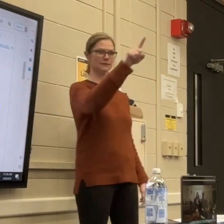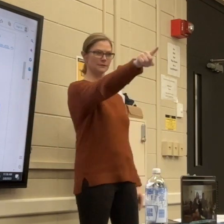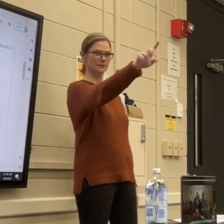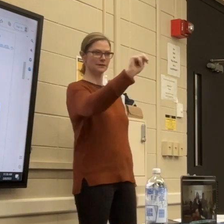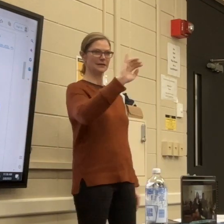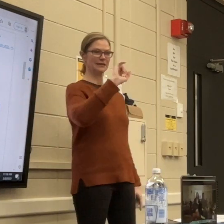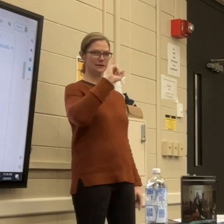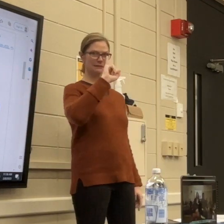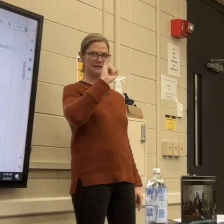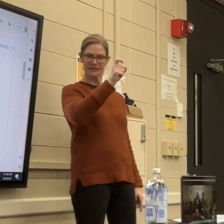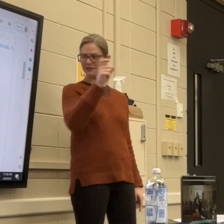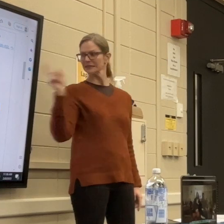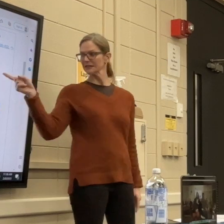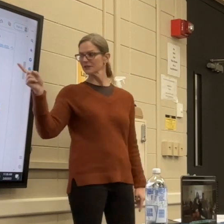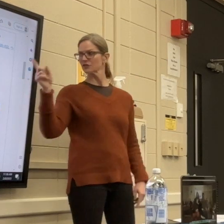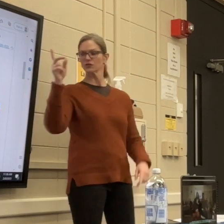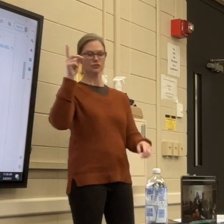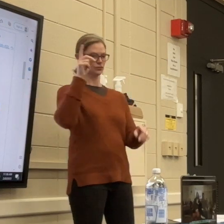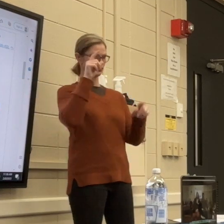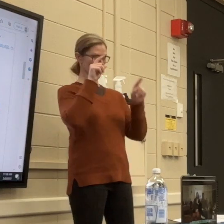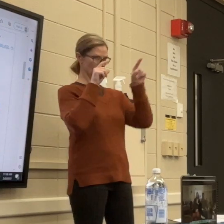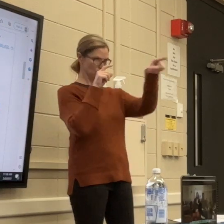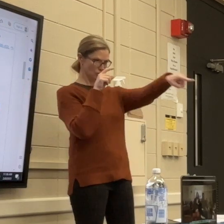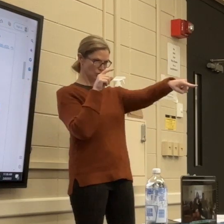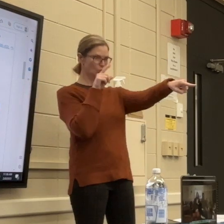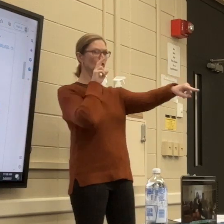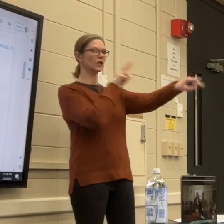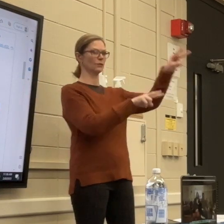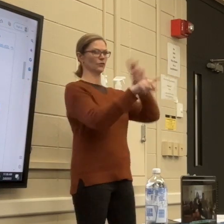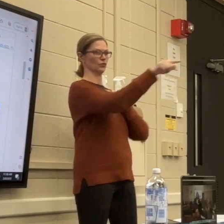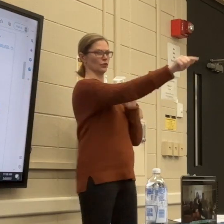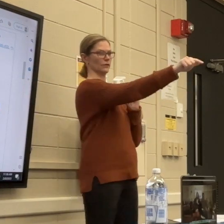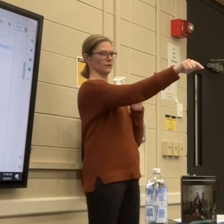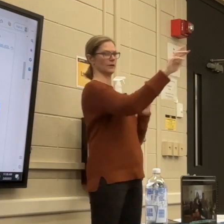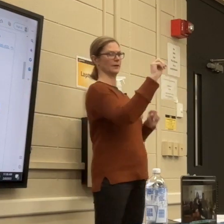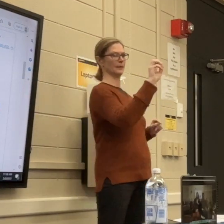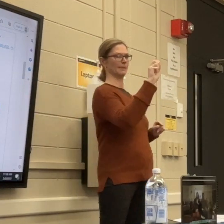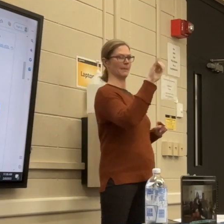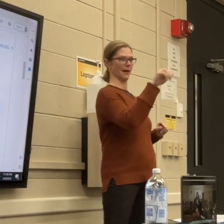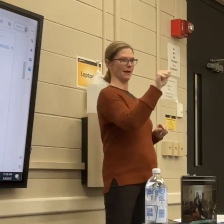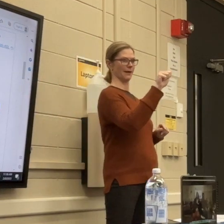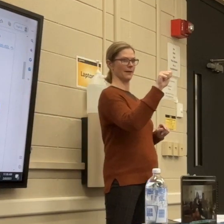I would like Nix and Rachel to observe our team today.